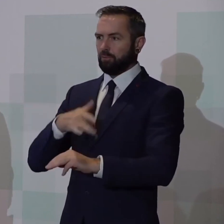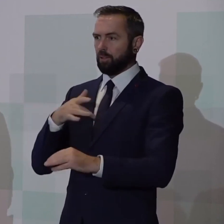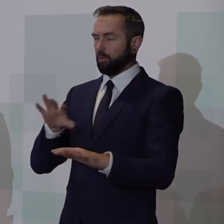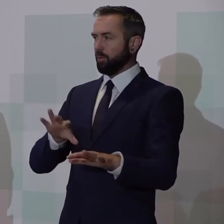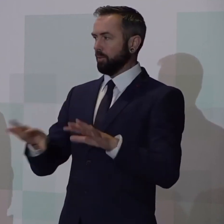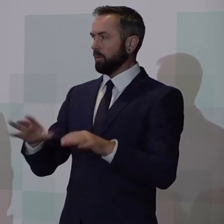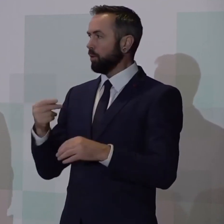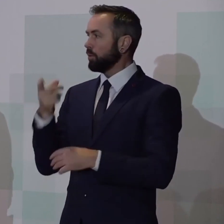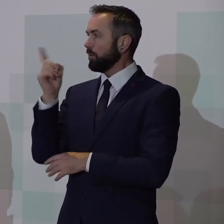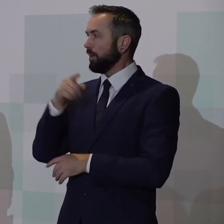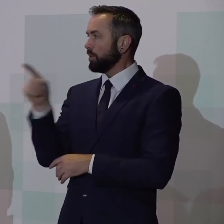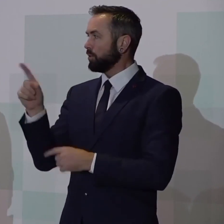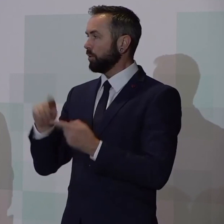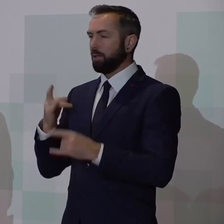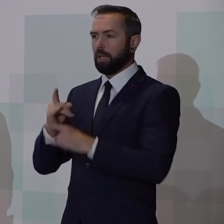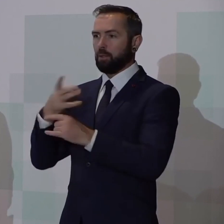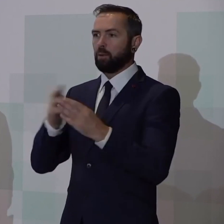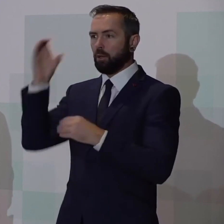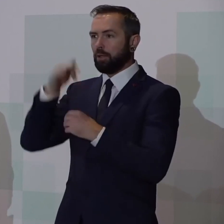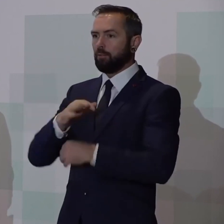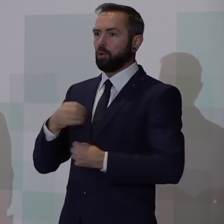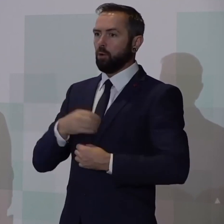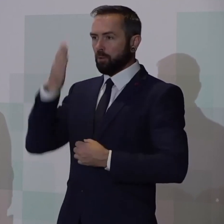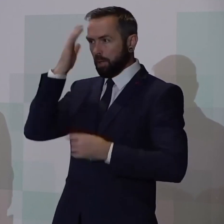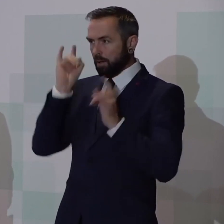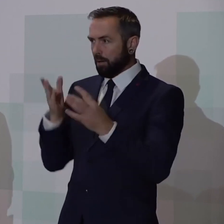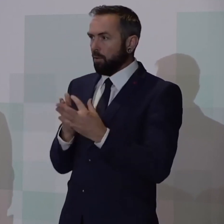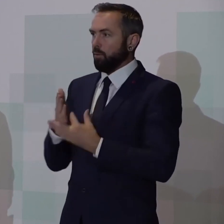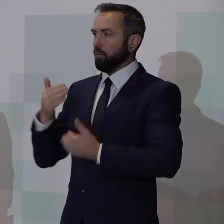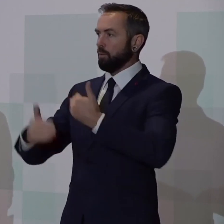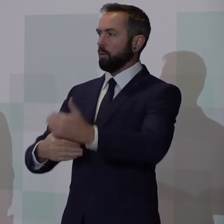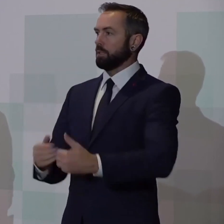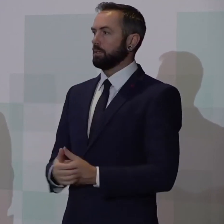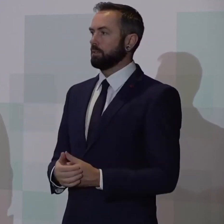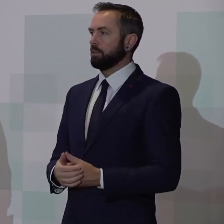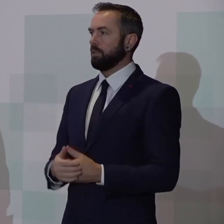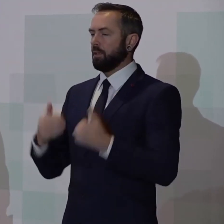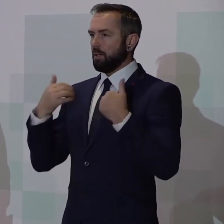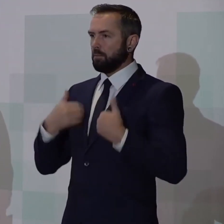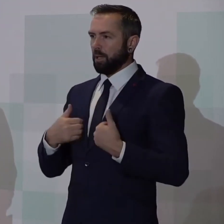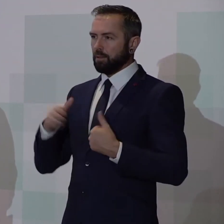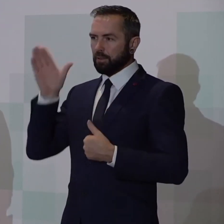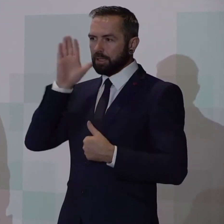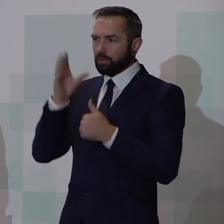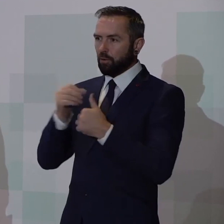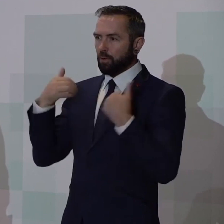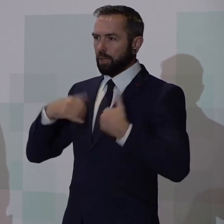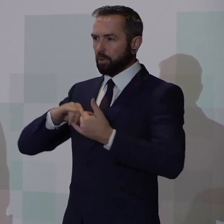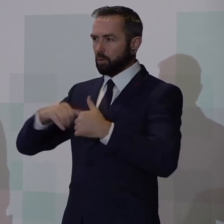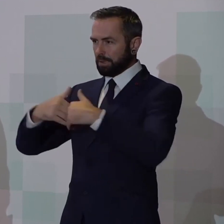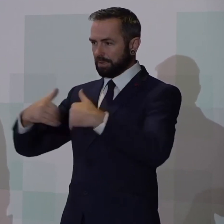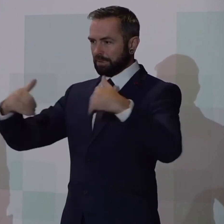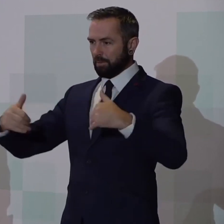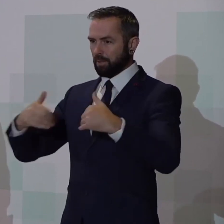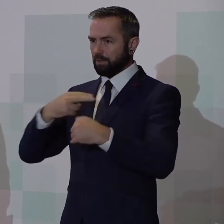one to advise you or help you about looking after your own mental health through this process. Men tend to listen to other men who've been separated, and they're